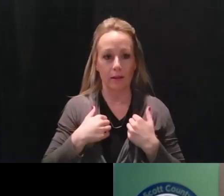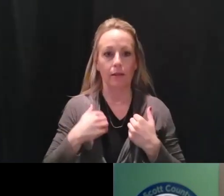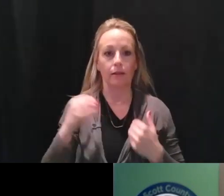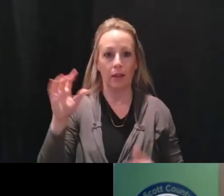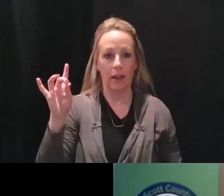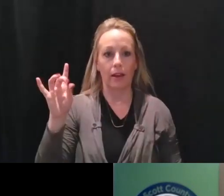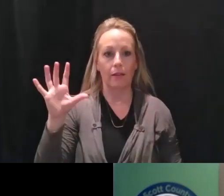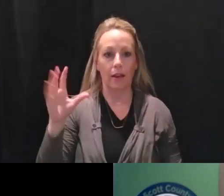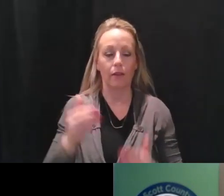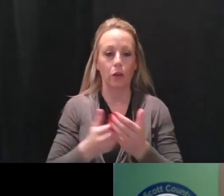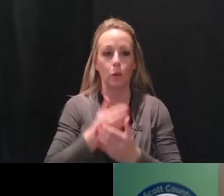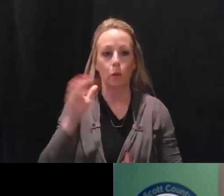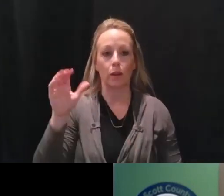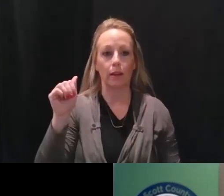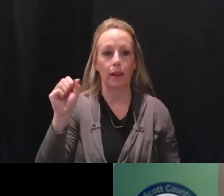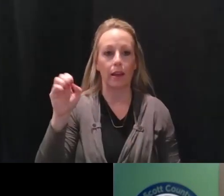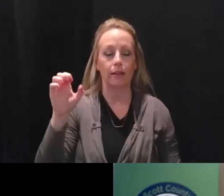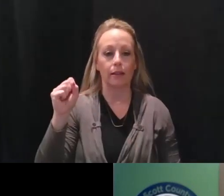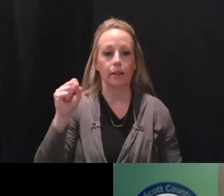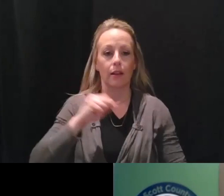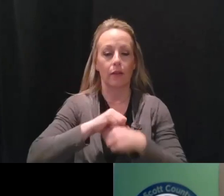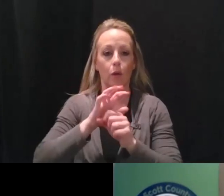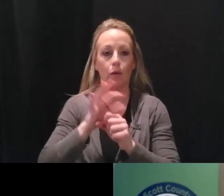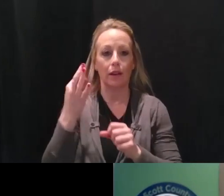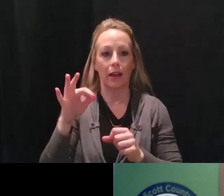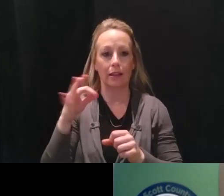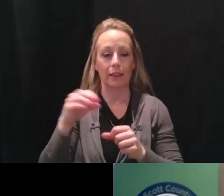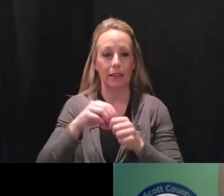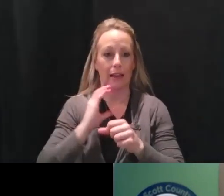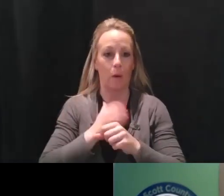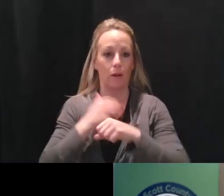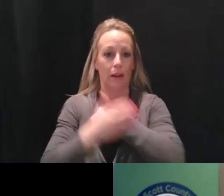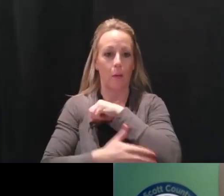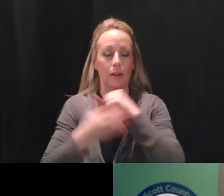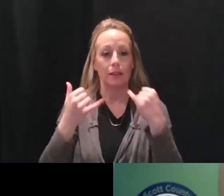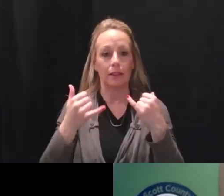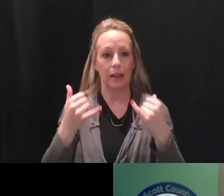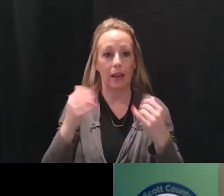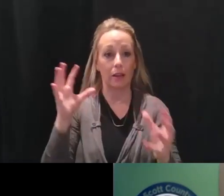new cases of COVID-19 in our county today, which brings our total to